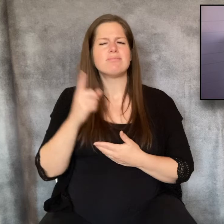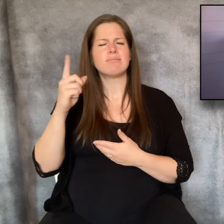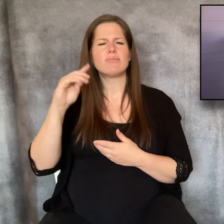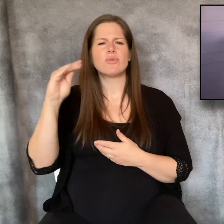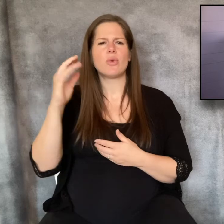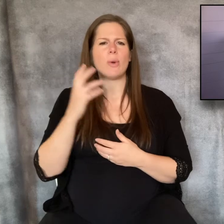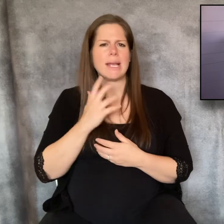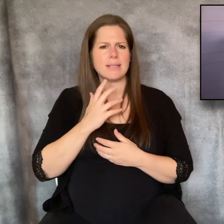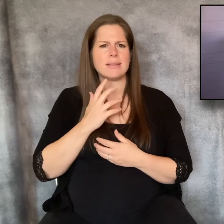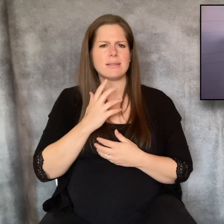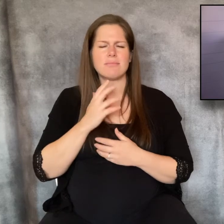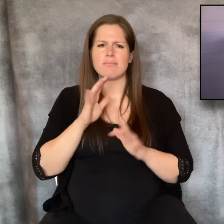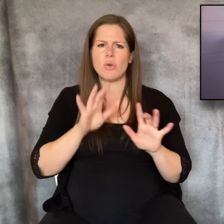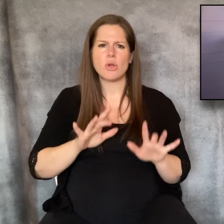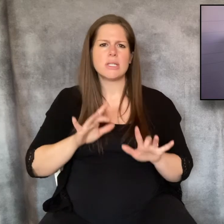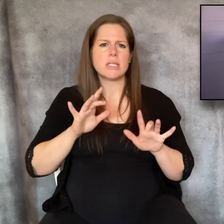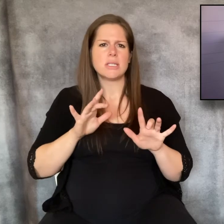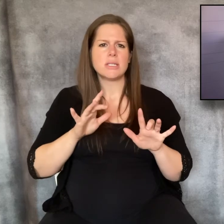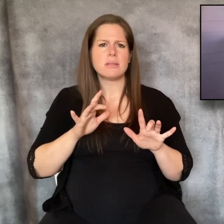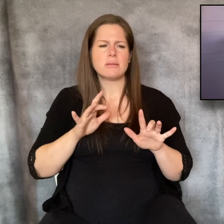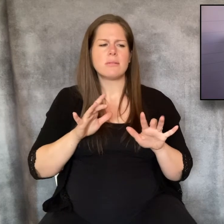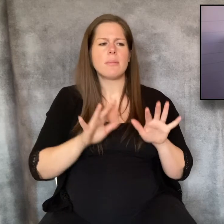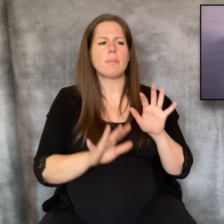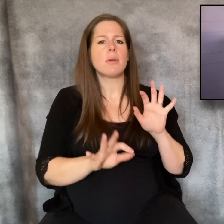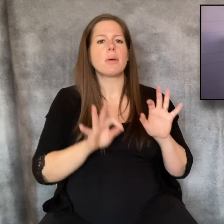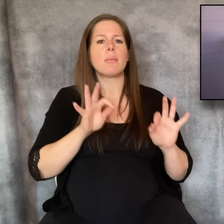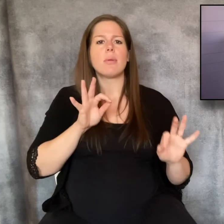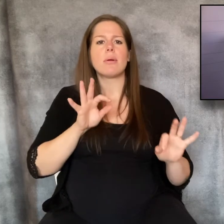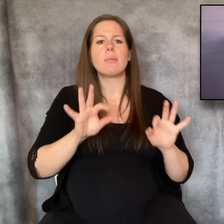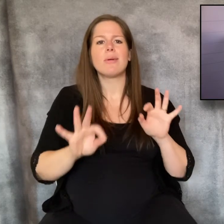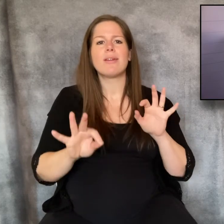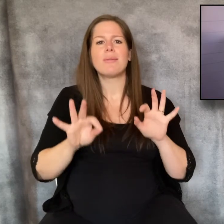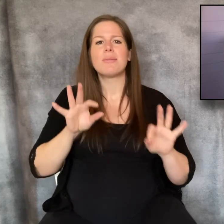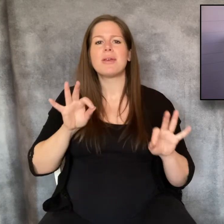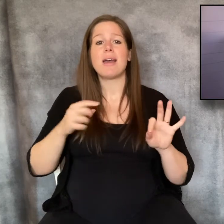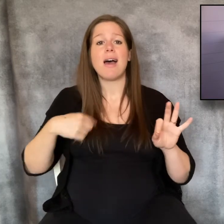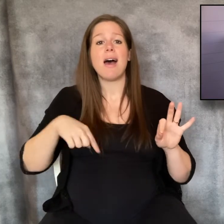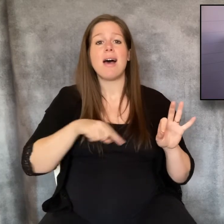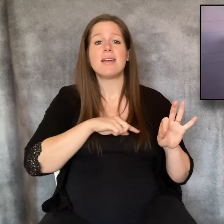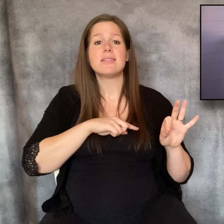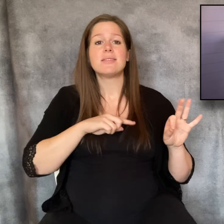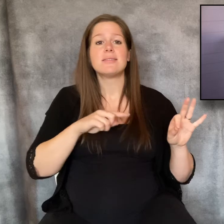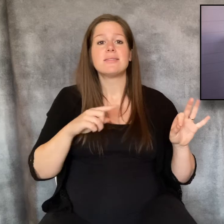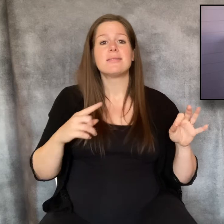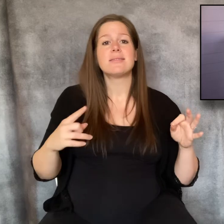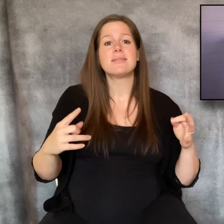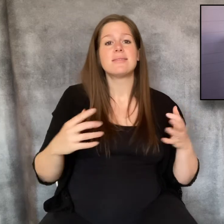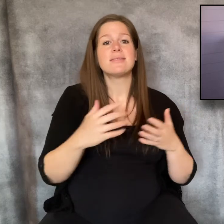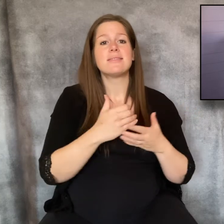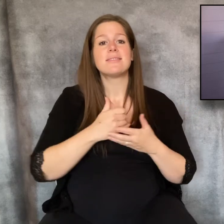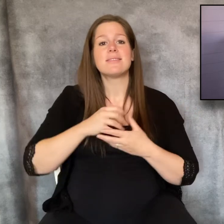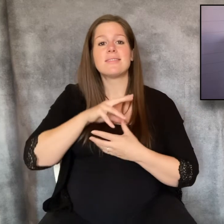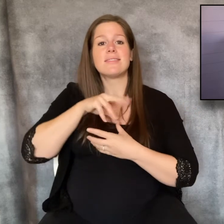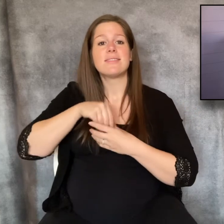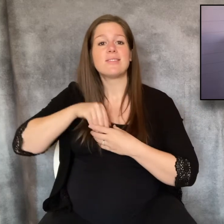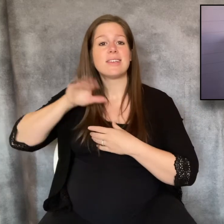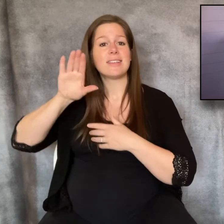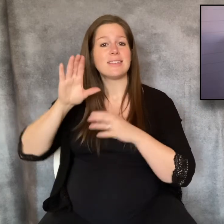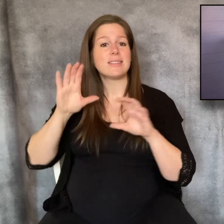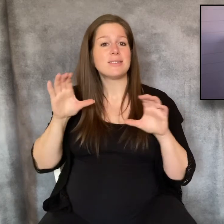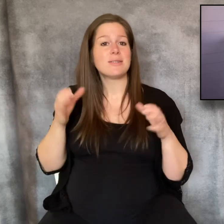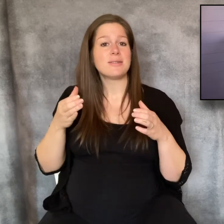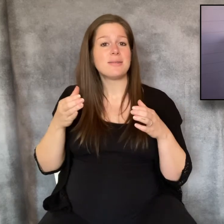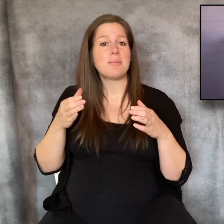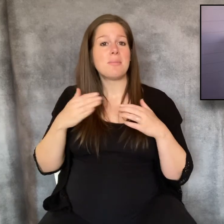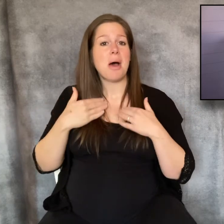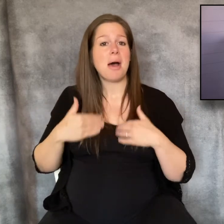his graciousness and his mercy to us that we're allowed to work on his behalf. But go today